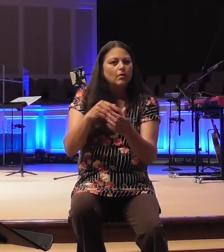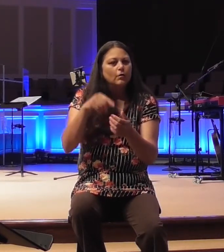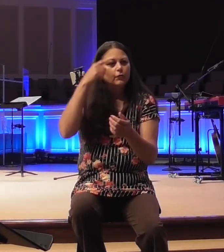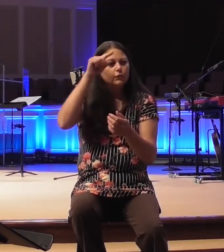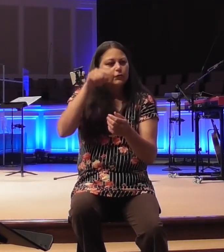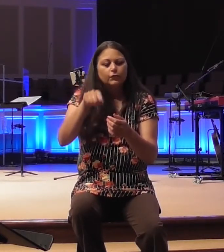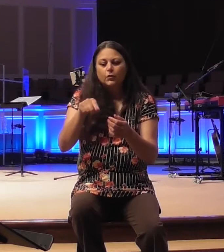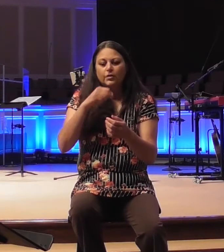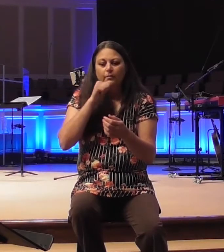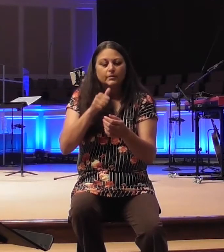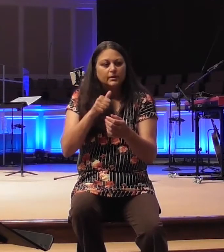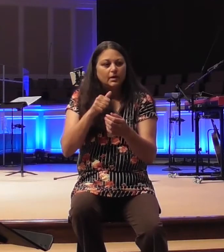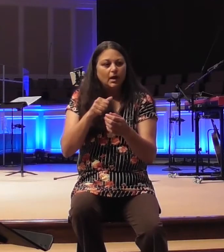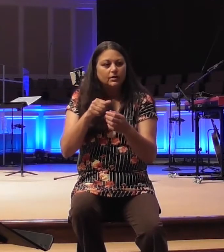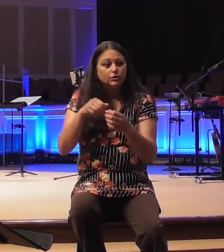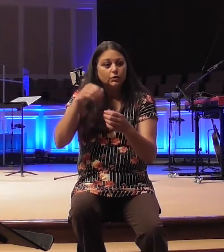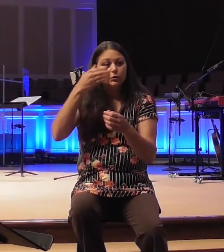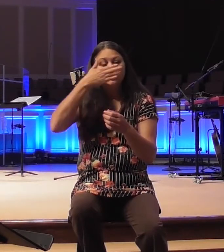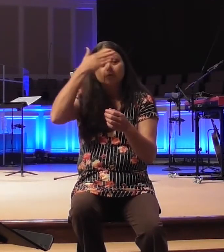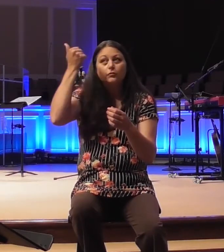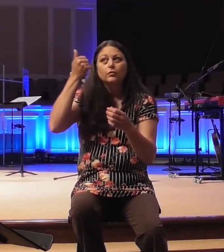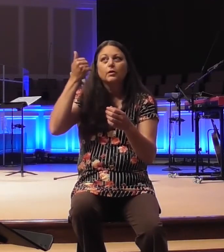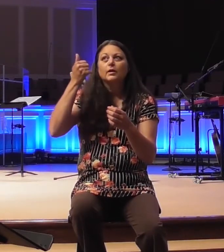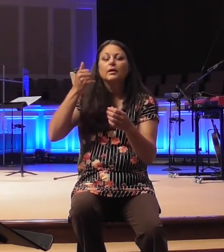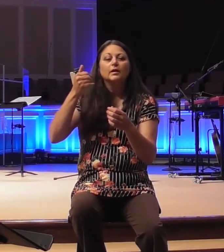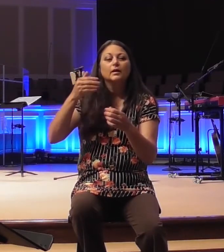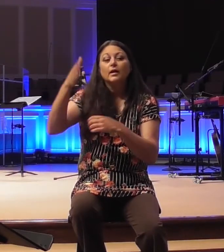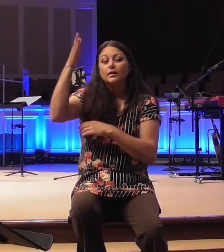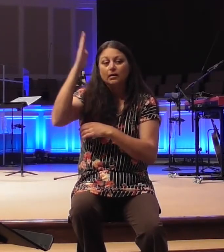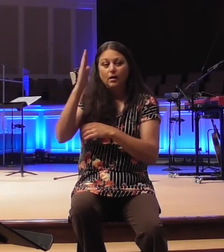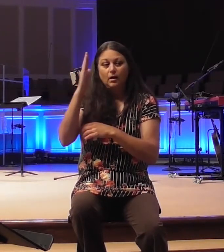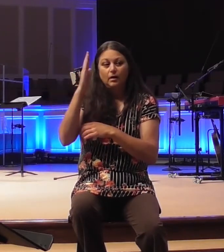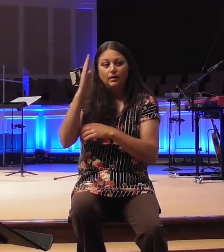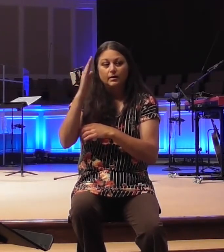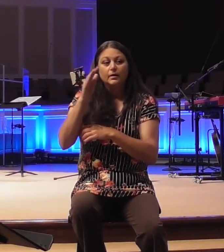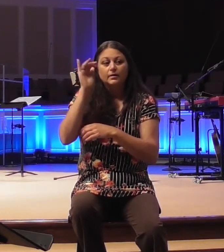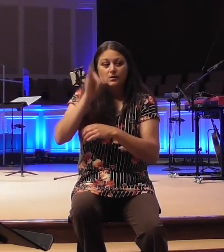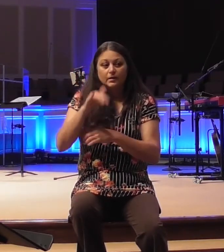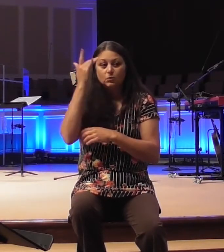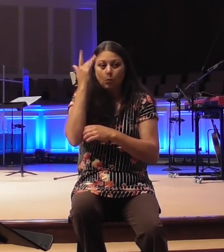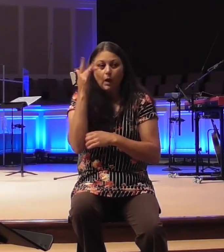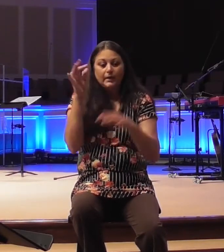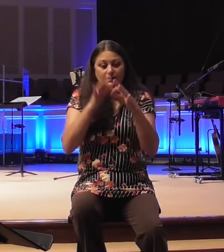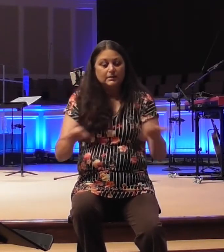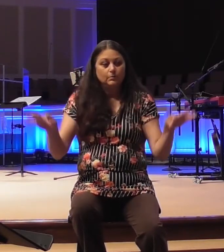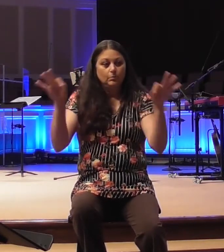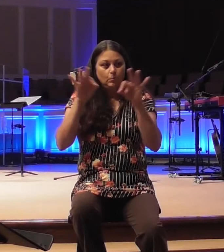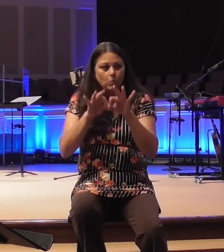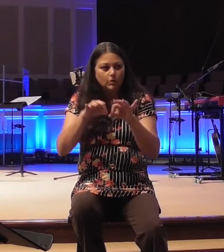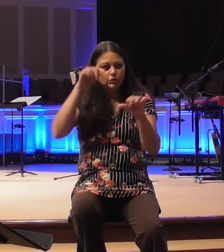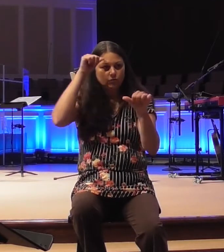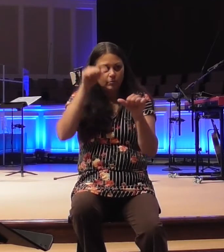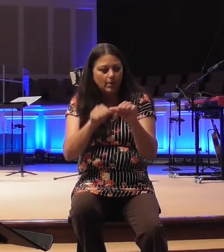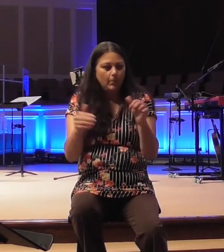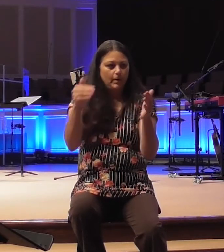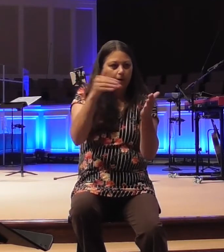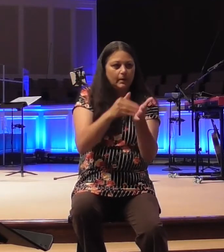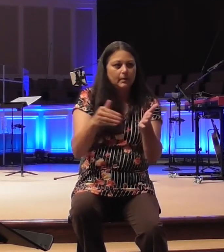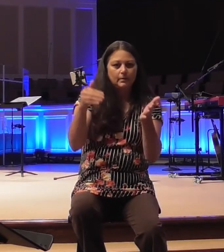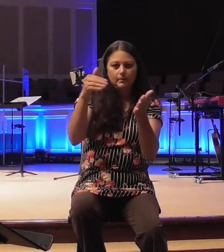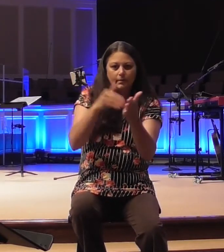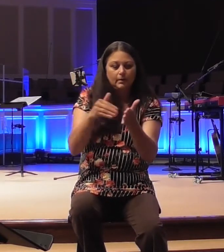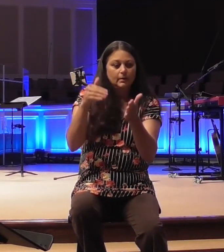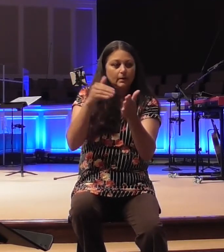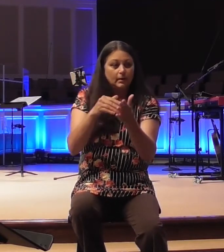what he's done and what he's told us. And so it's important that we return over and over and over again, especially in